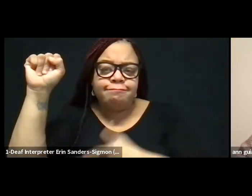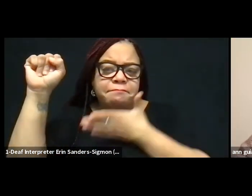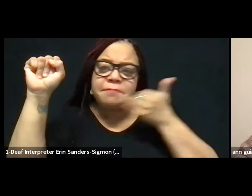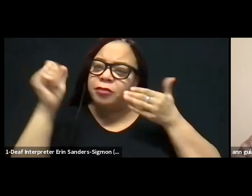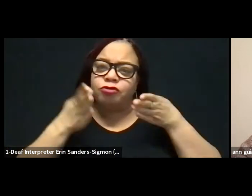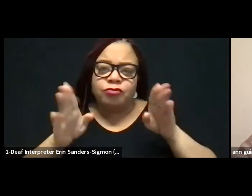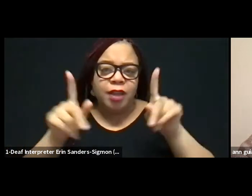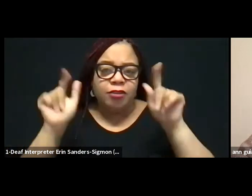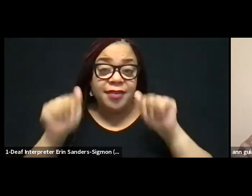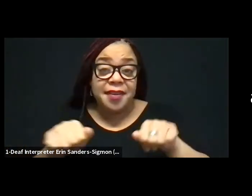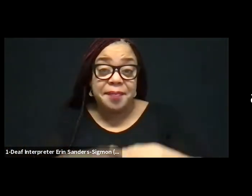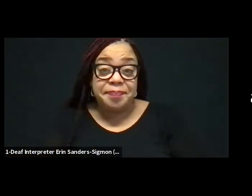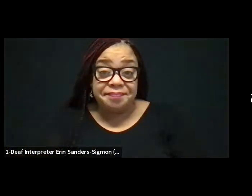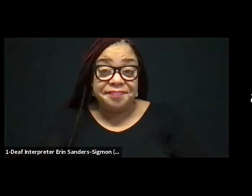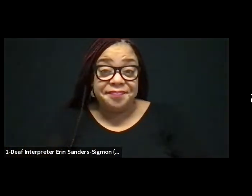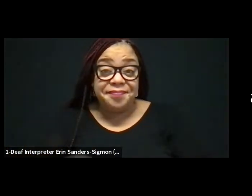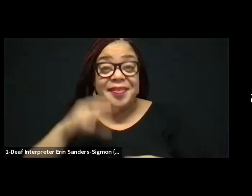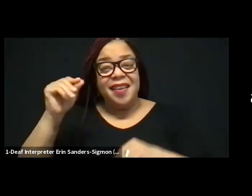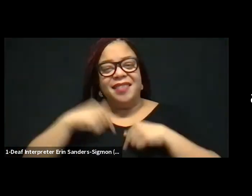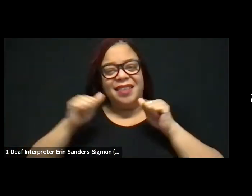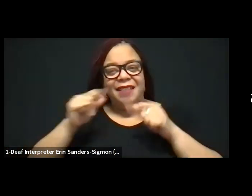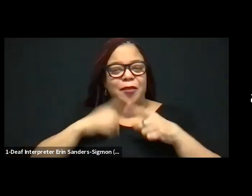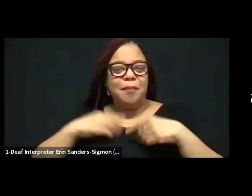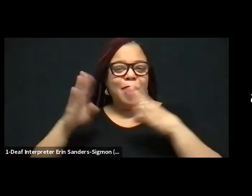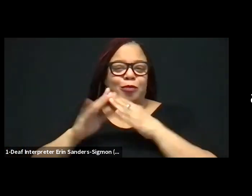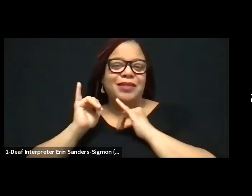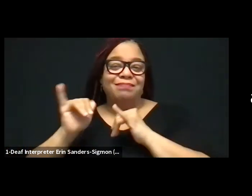Thank you so much for that, Ann. Brother Altoro.